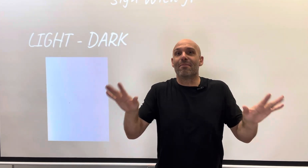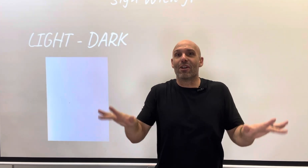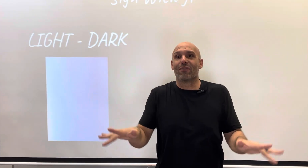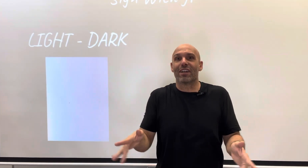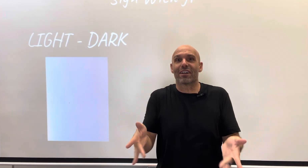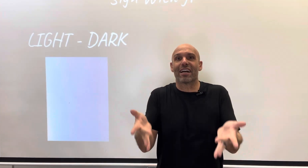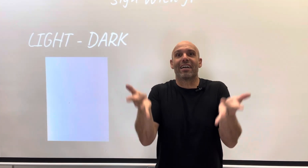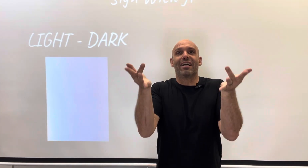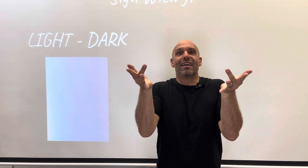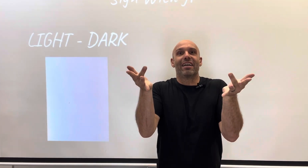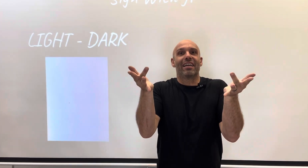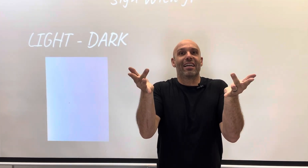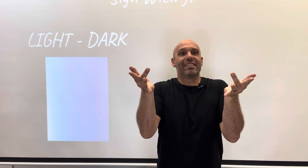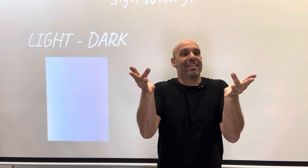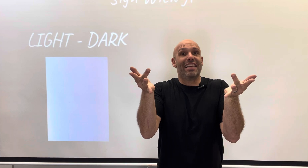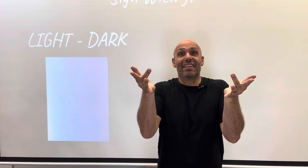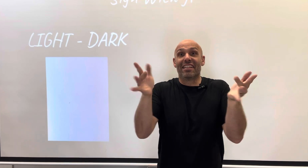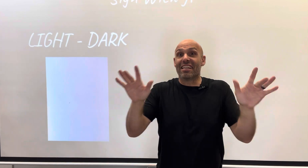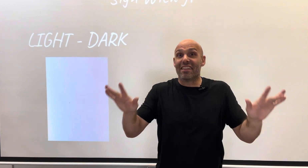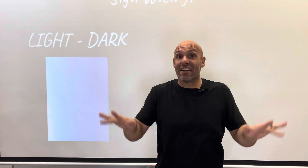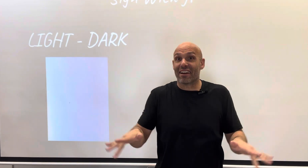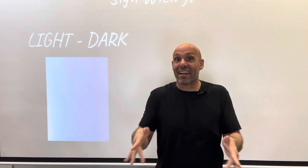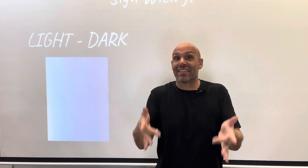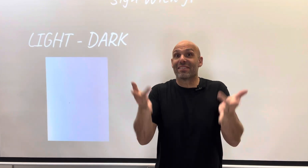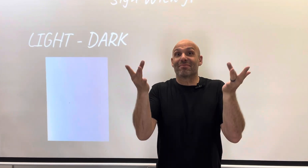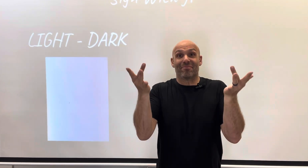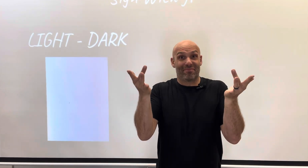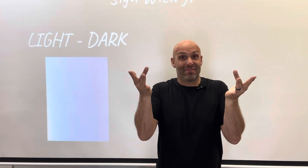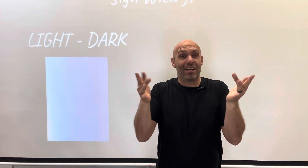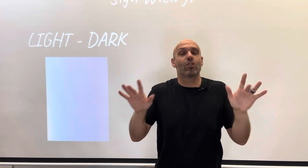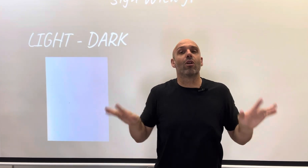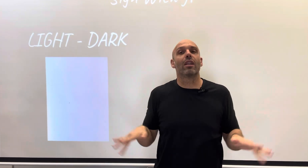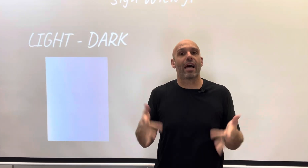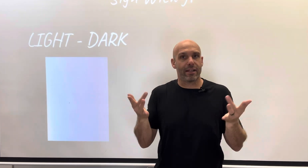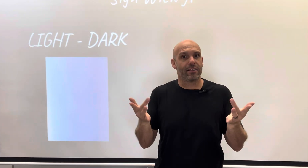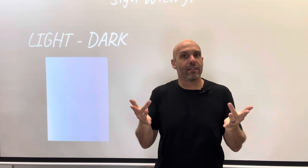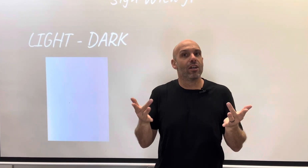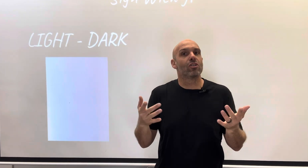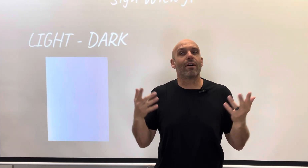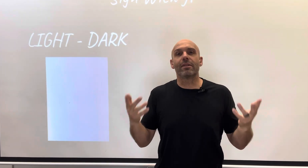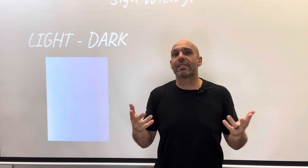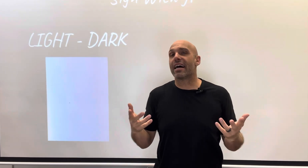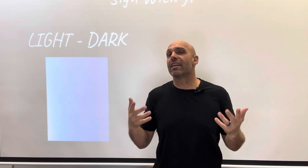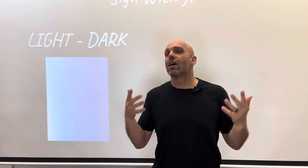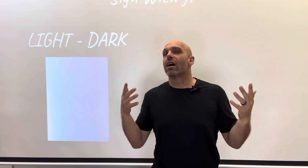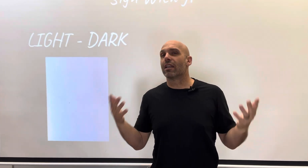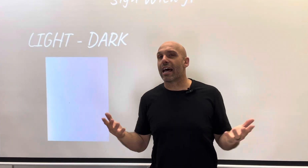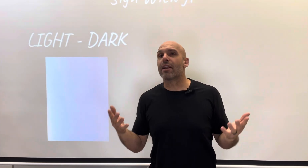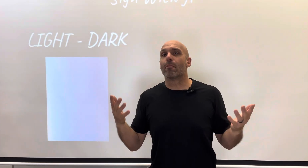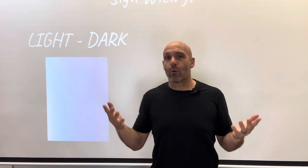middle finger kind of is in the lead there, I guess. All right, so light. So if I'm going to sign light